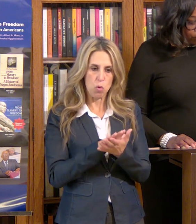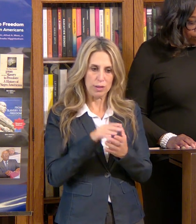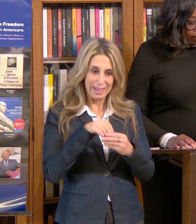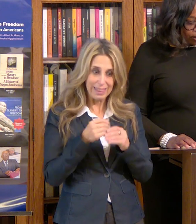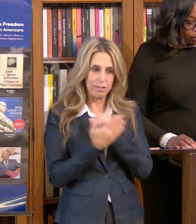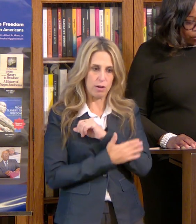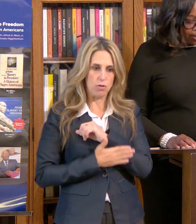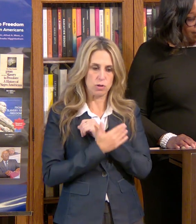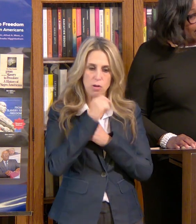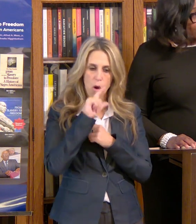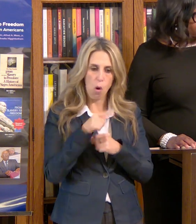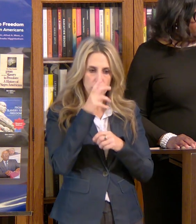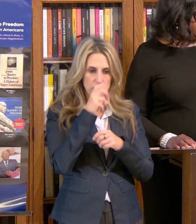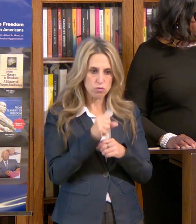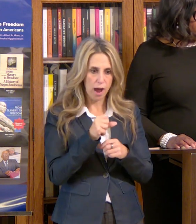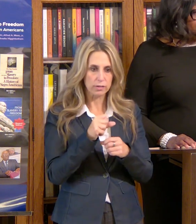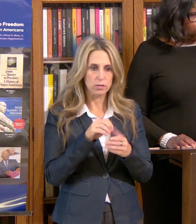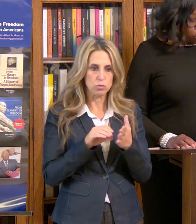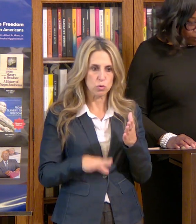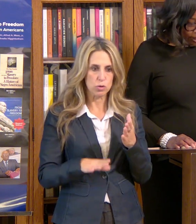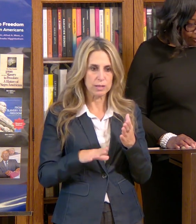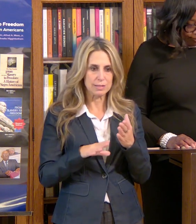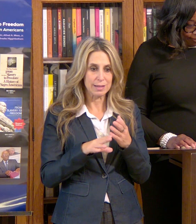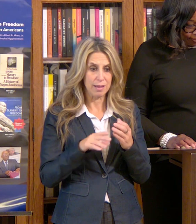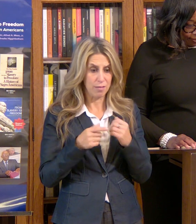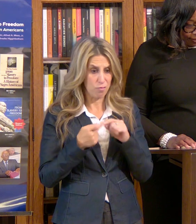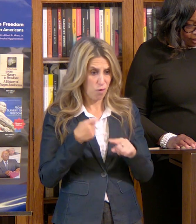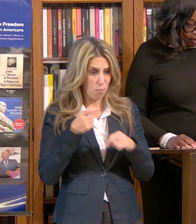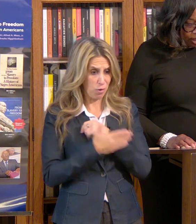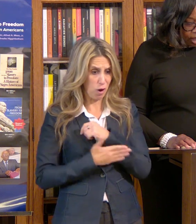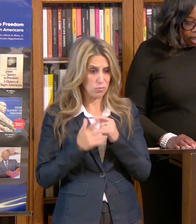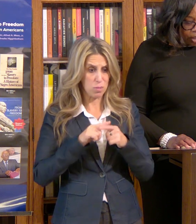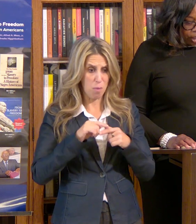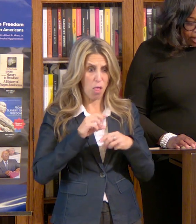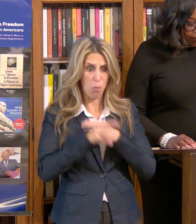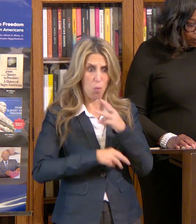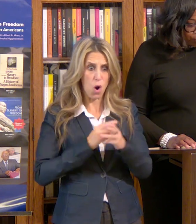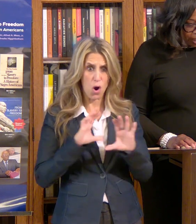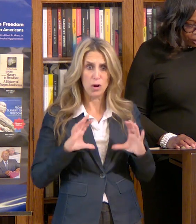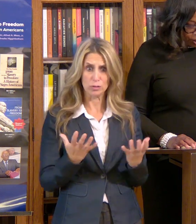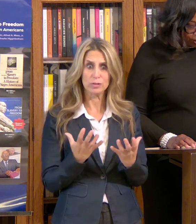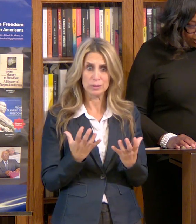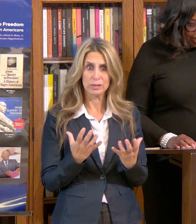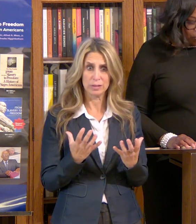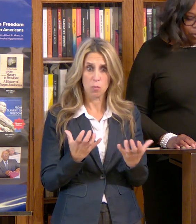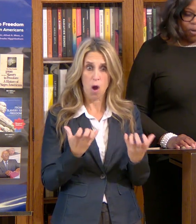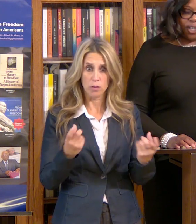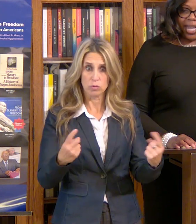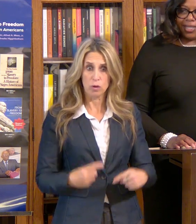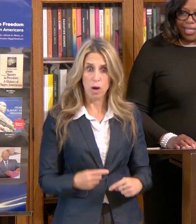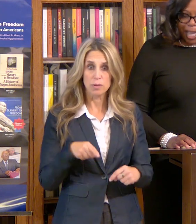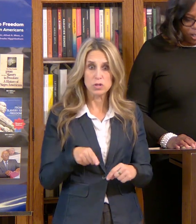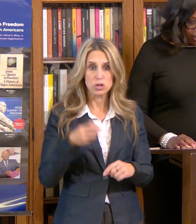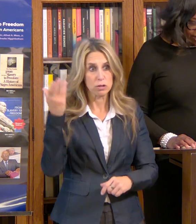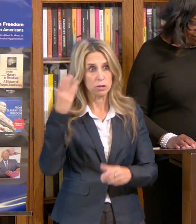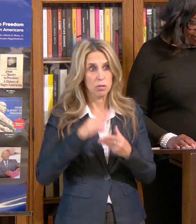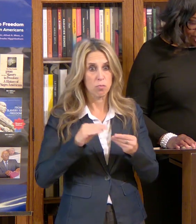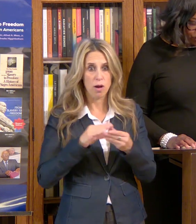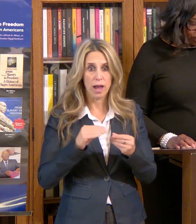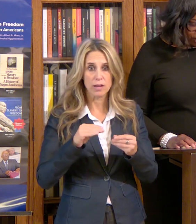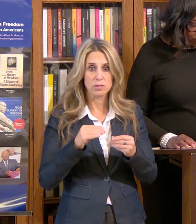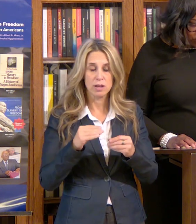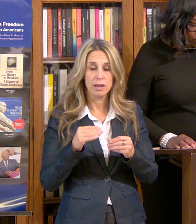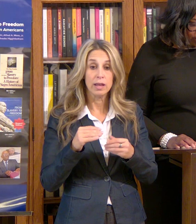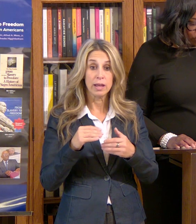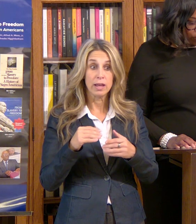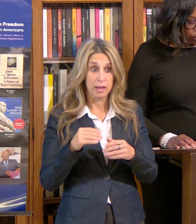not only attracted students nationally but globally she gave a speech that was broadcast nationally